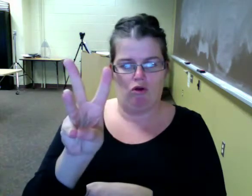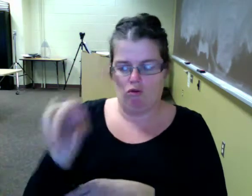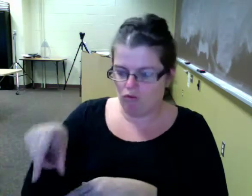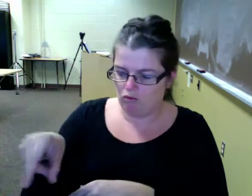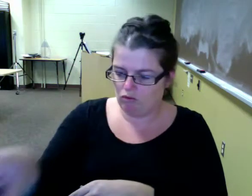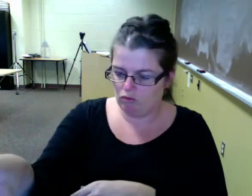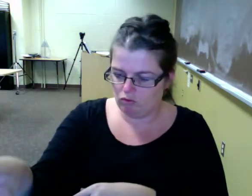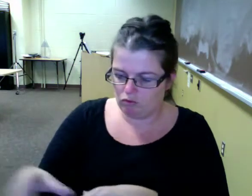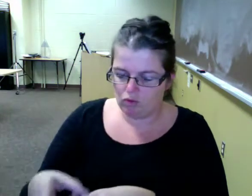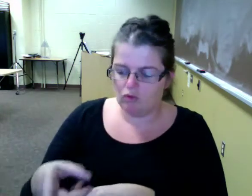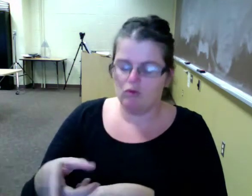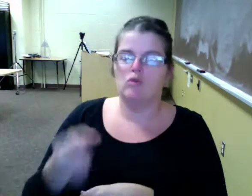moped.